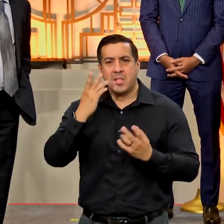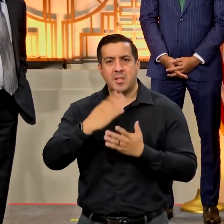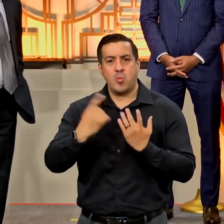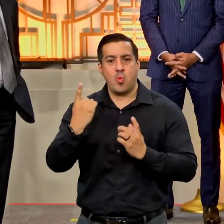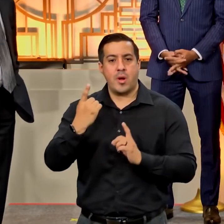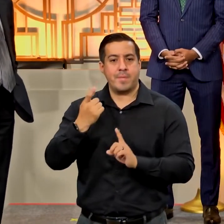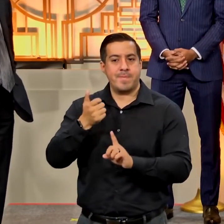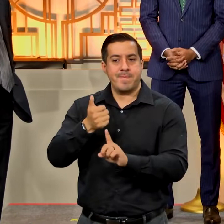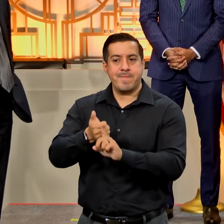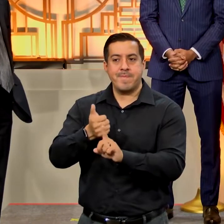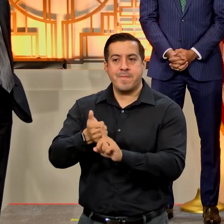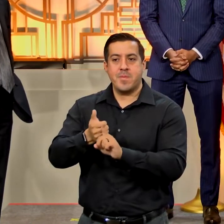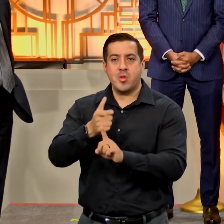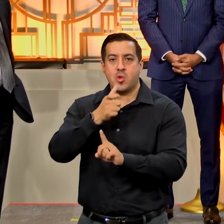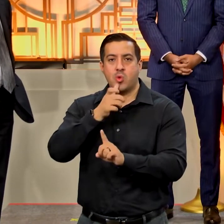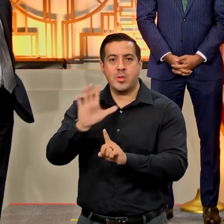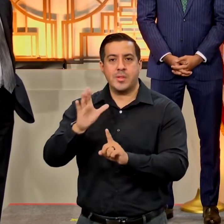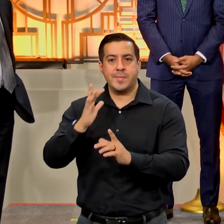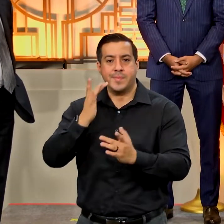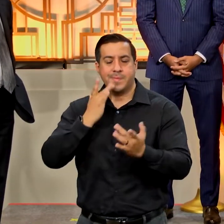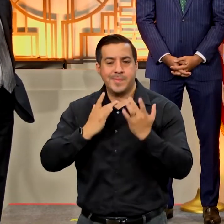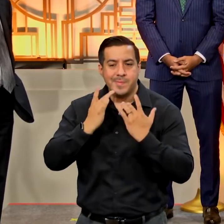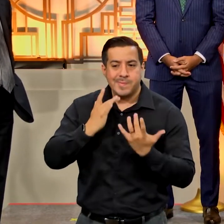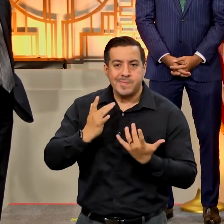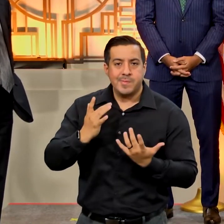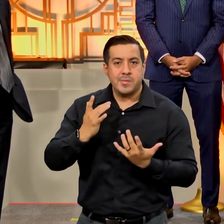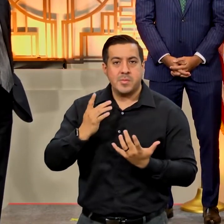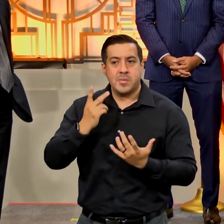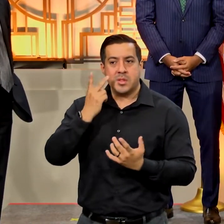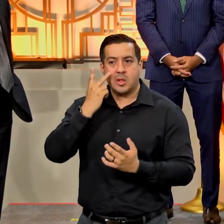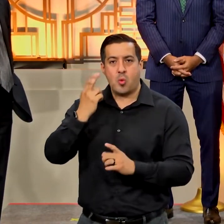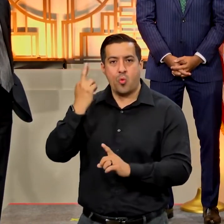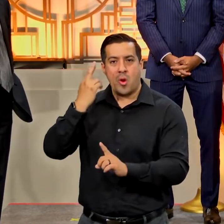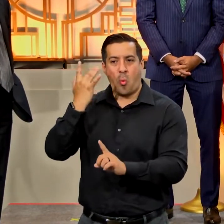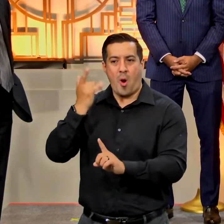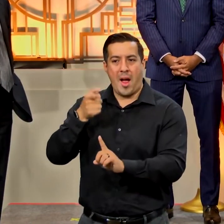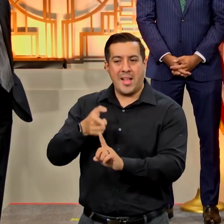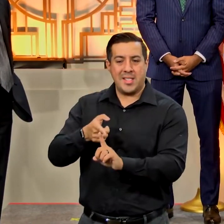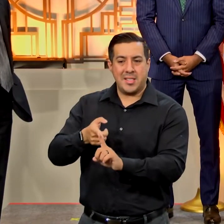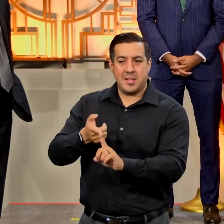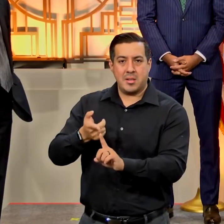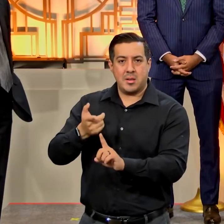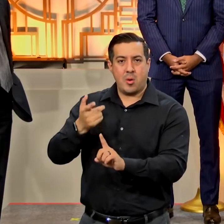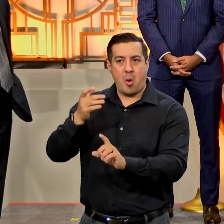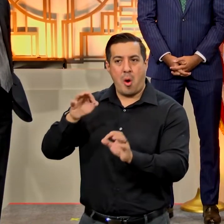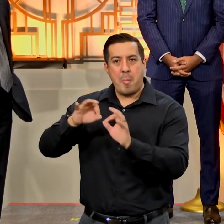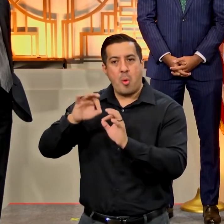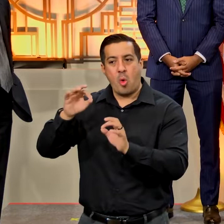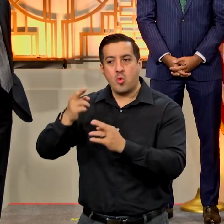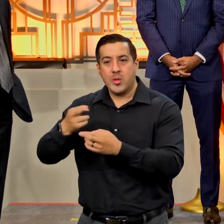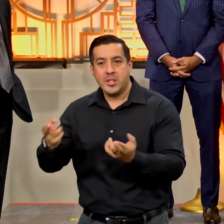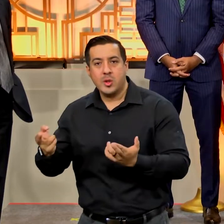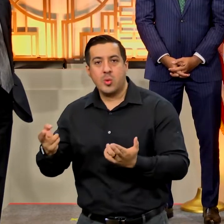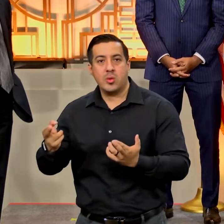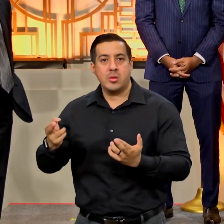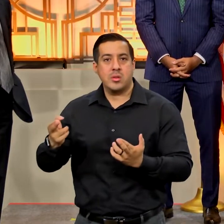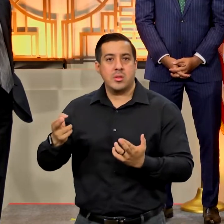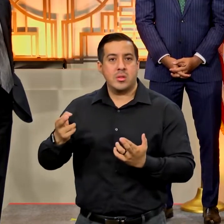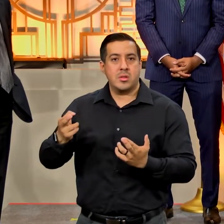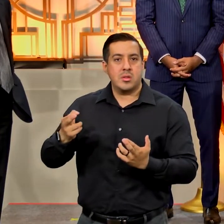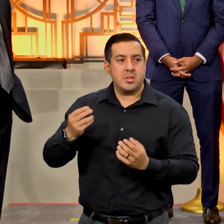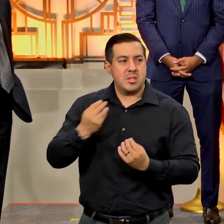someone's vulnerability was a reason for why important resources, Judge, were